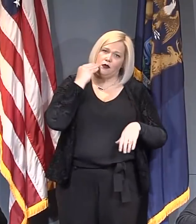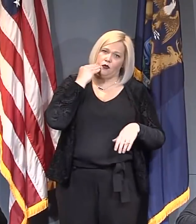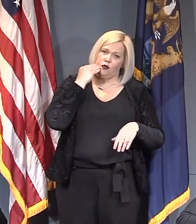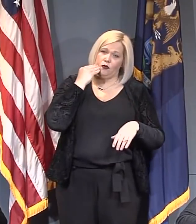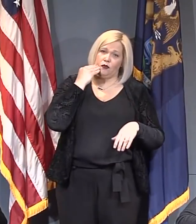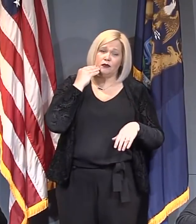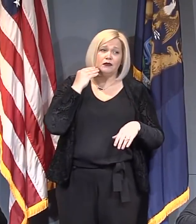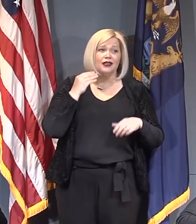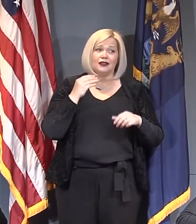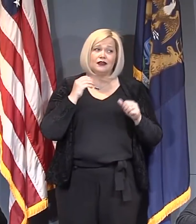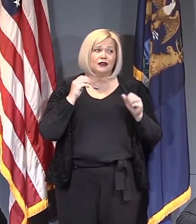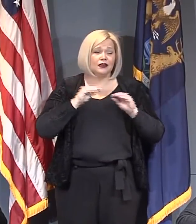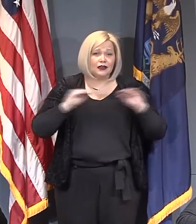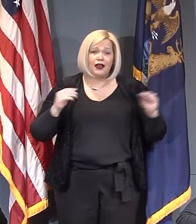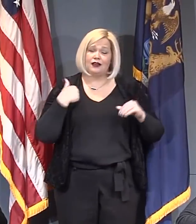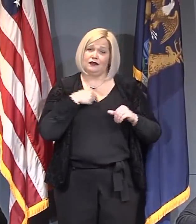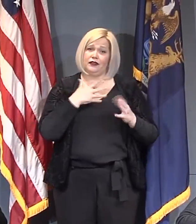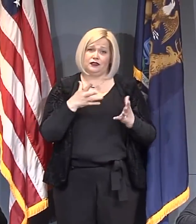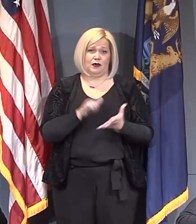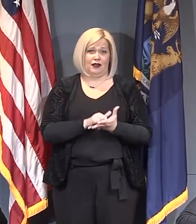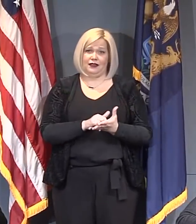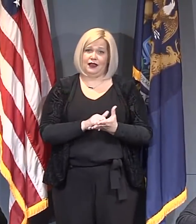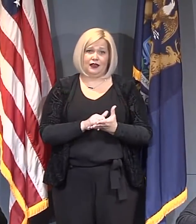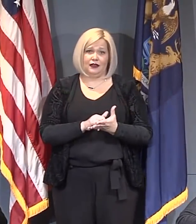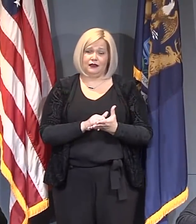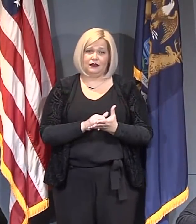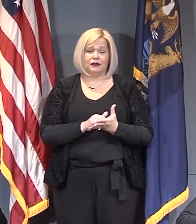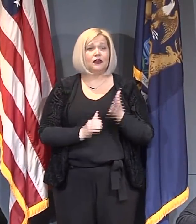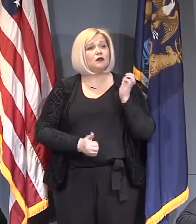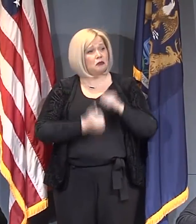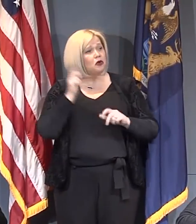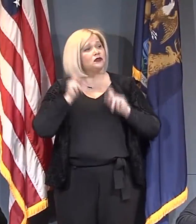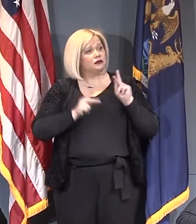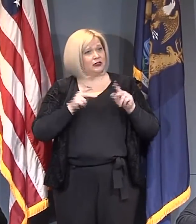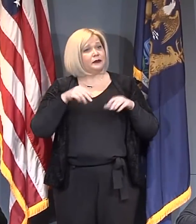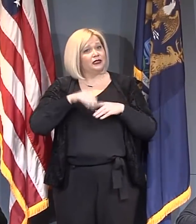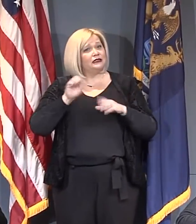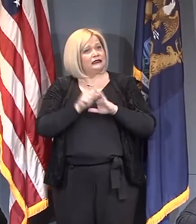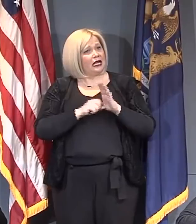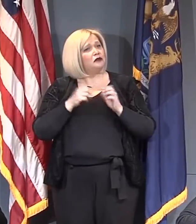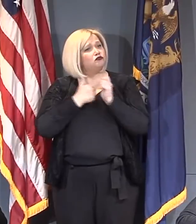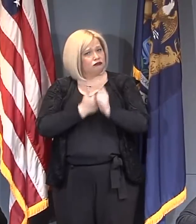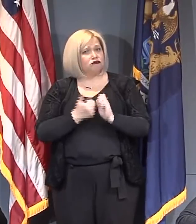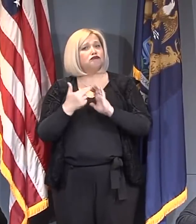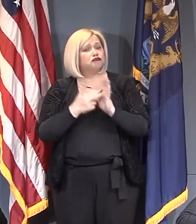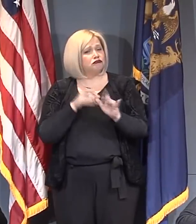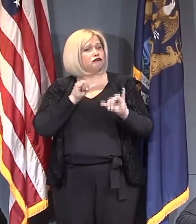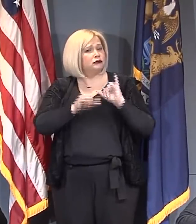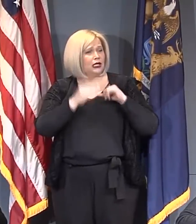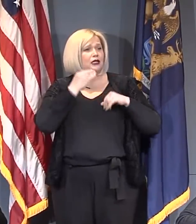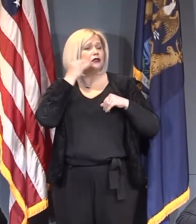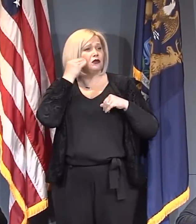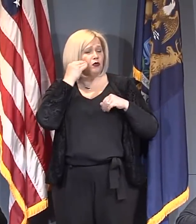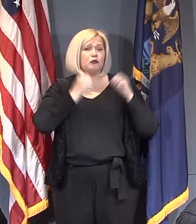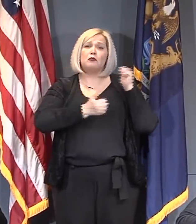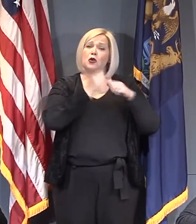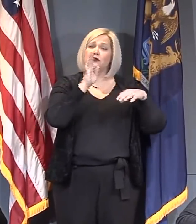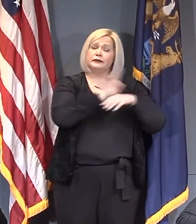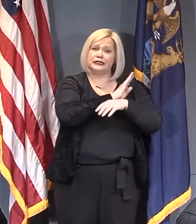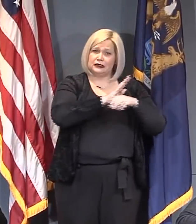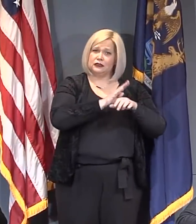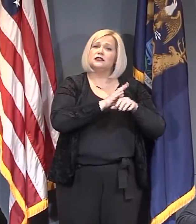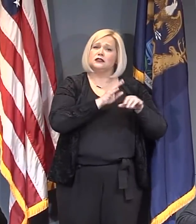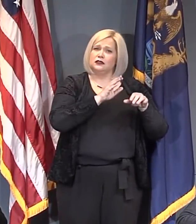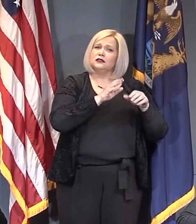something any of us wants. The vast majority of people in this state are doing the right thing. The vast majority of employers are doing the right